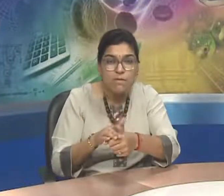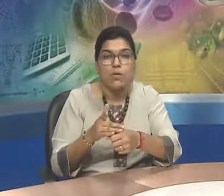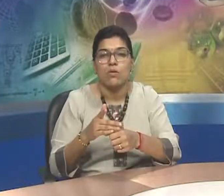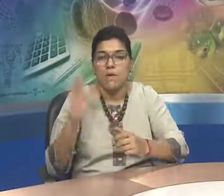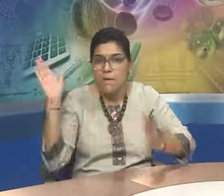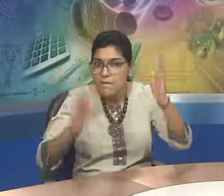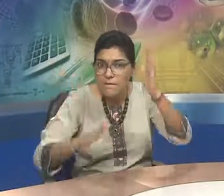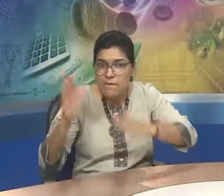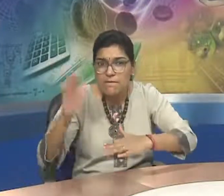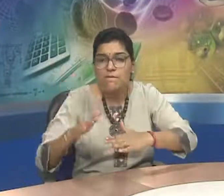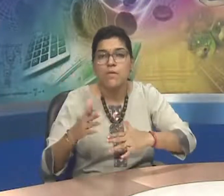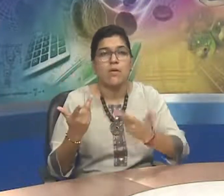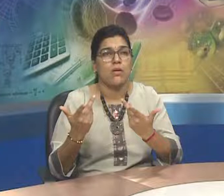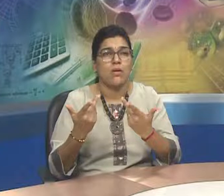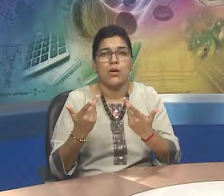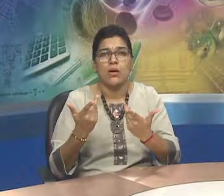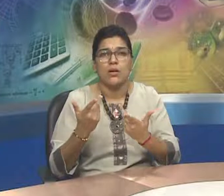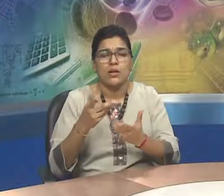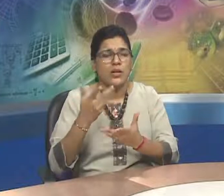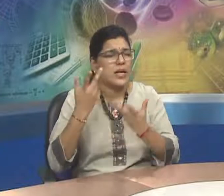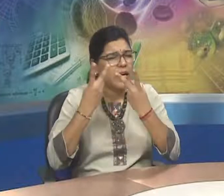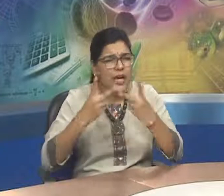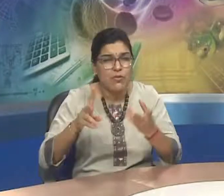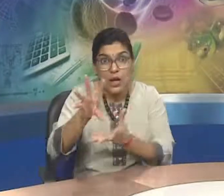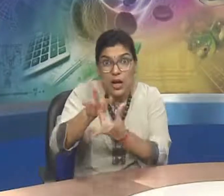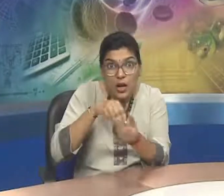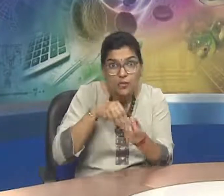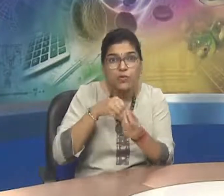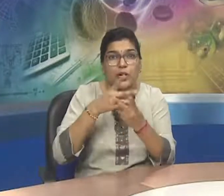that it is an order by the court to the state